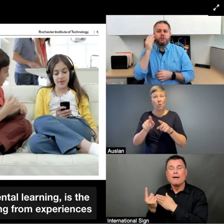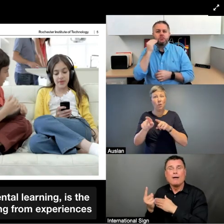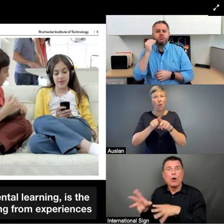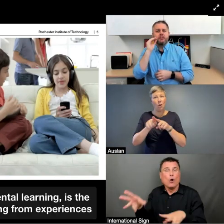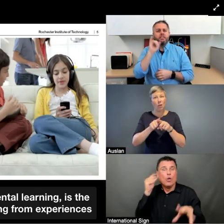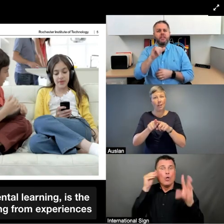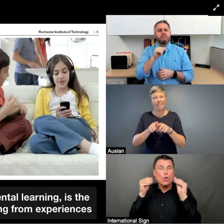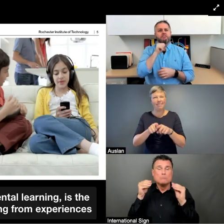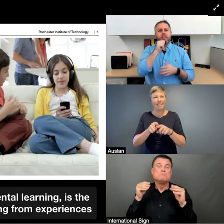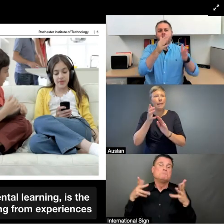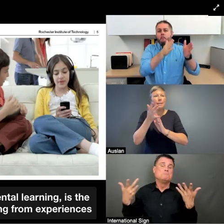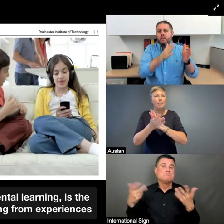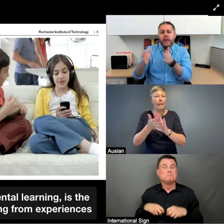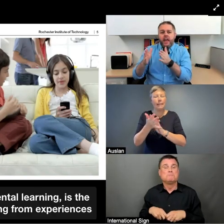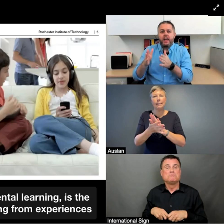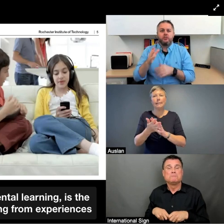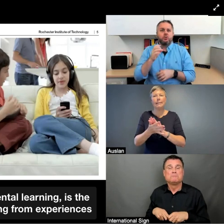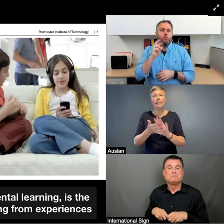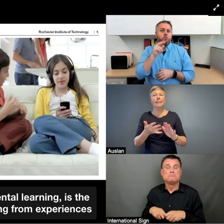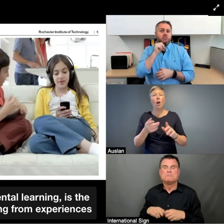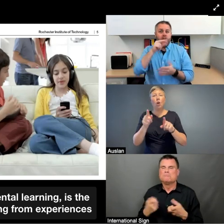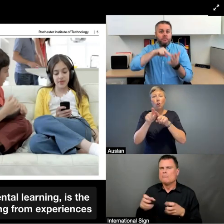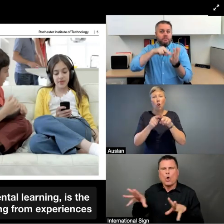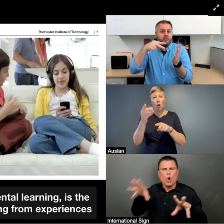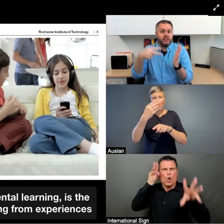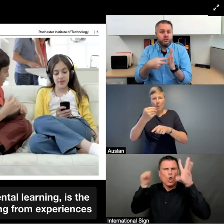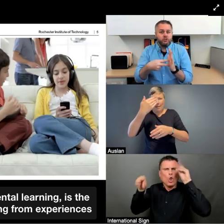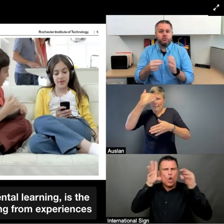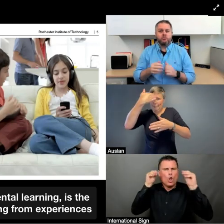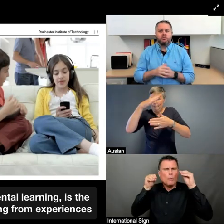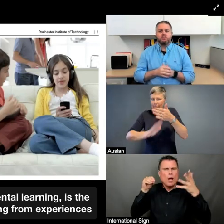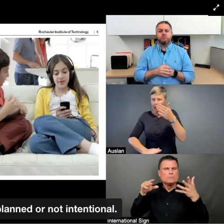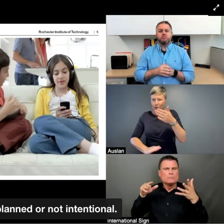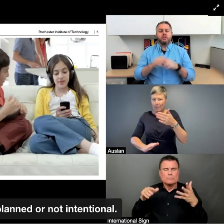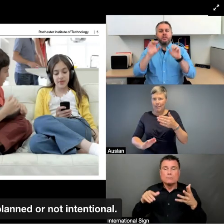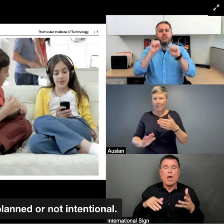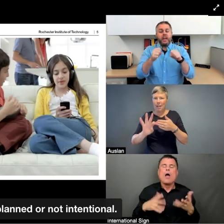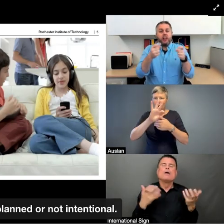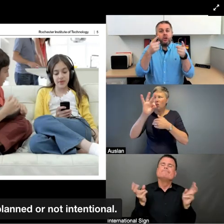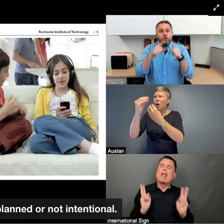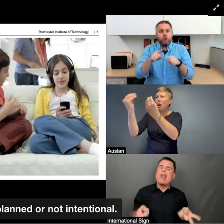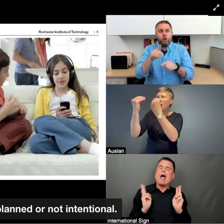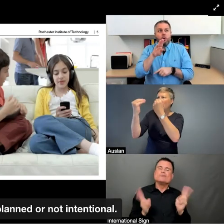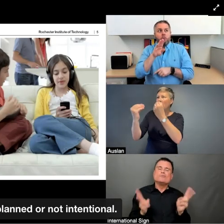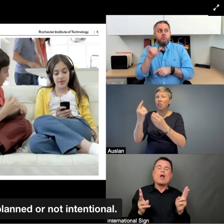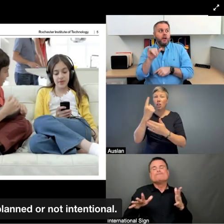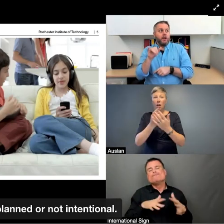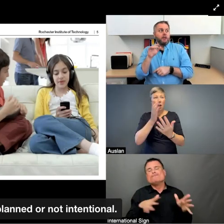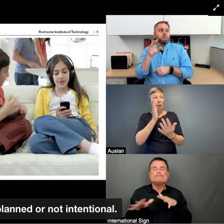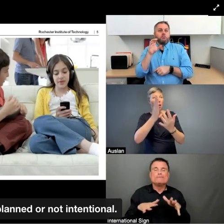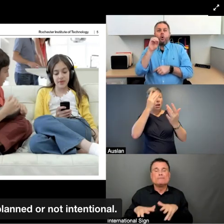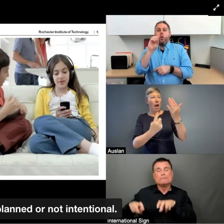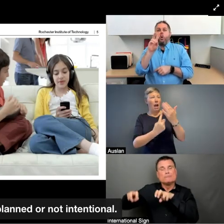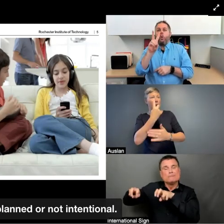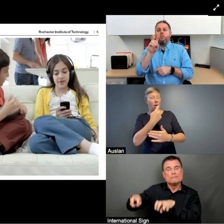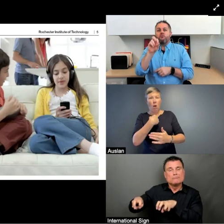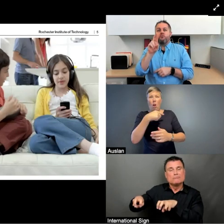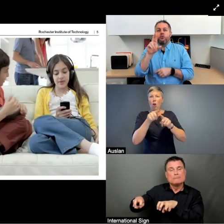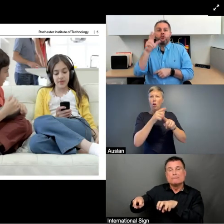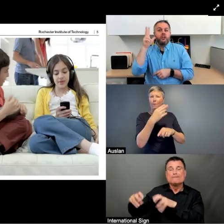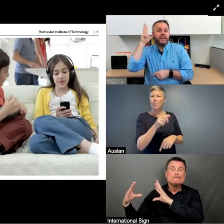Incidental learning is the learning from experiences that are unplanned or not